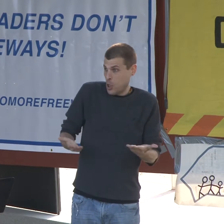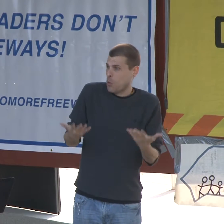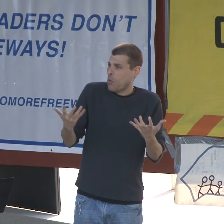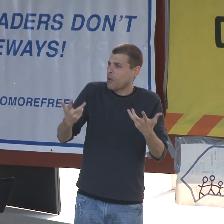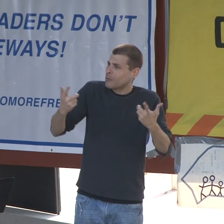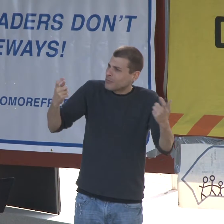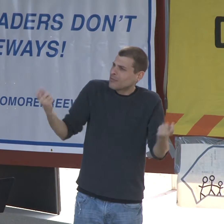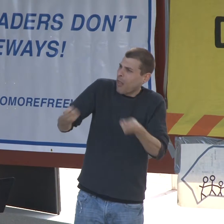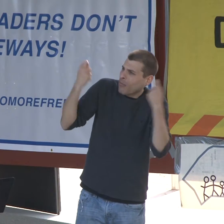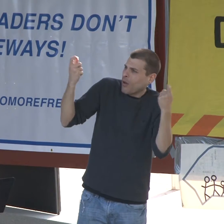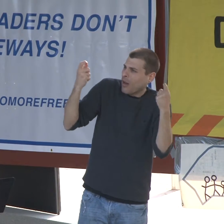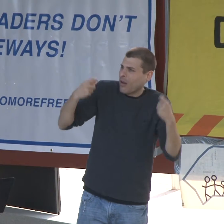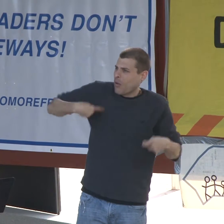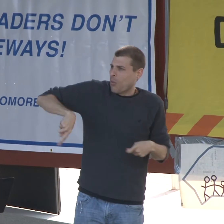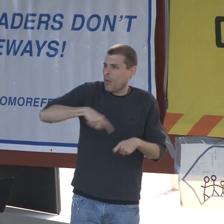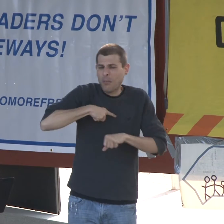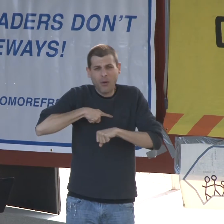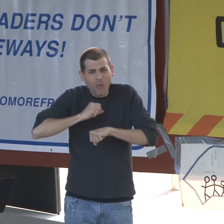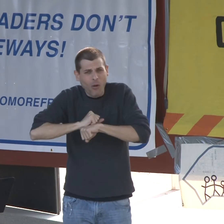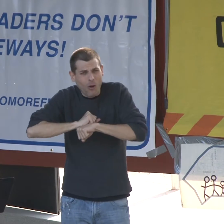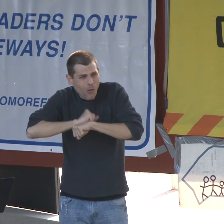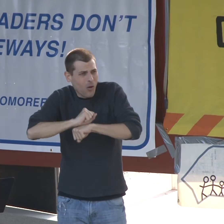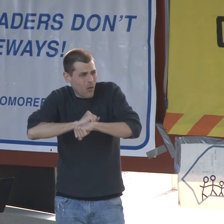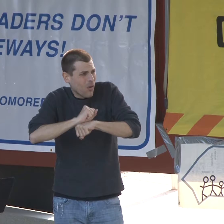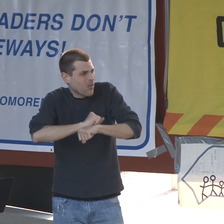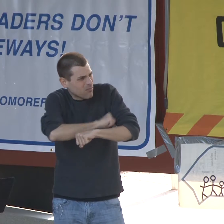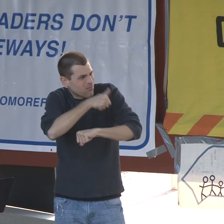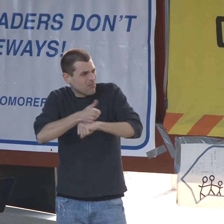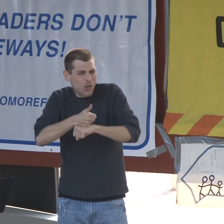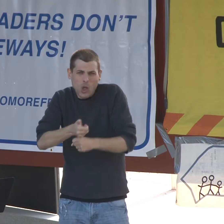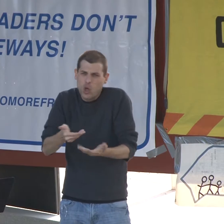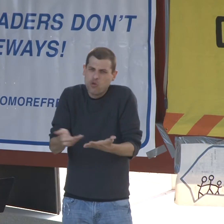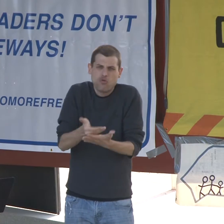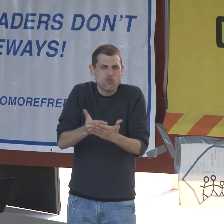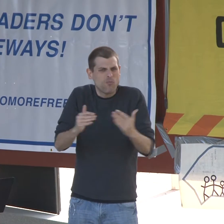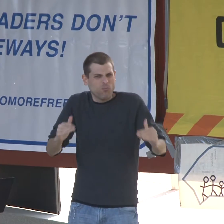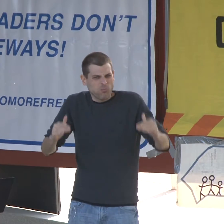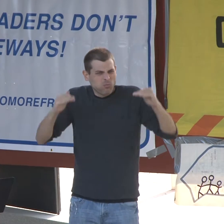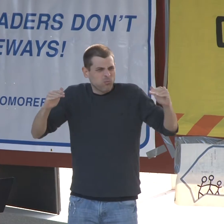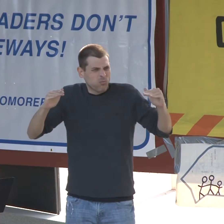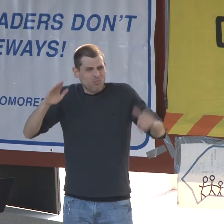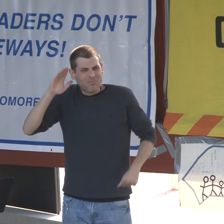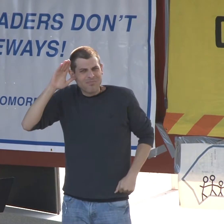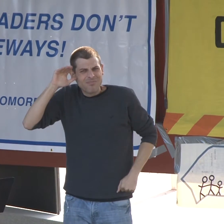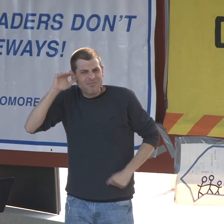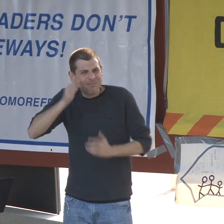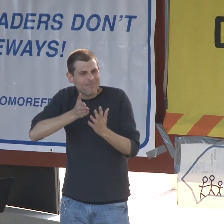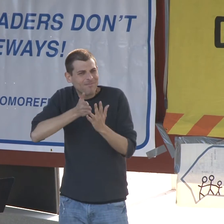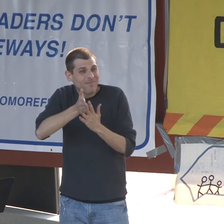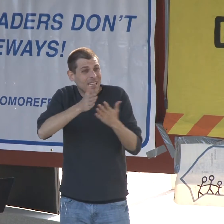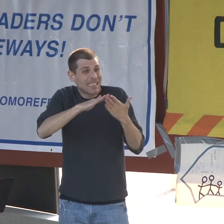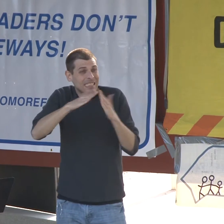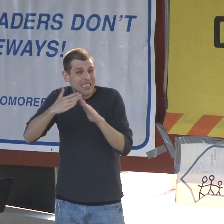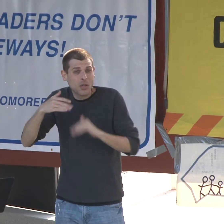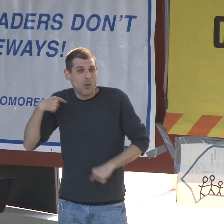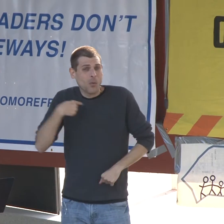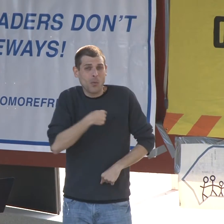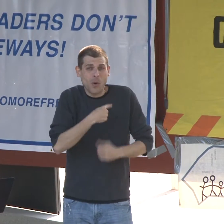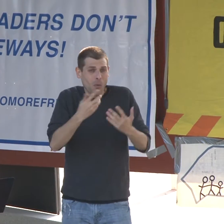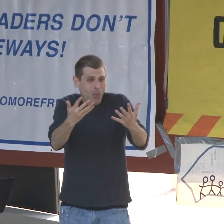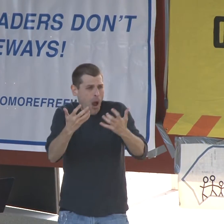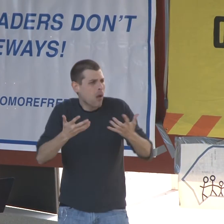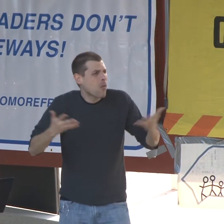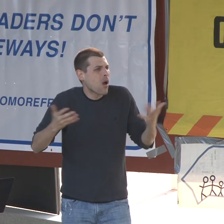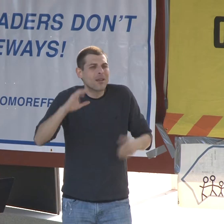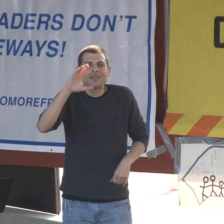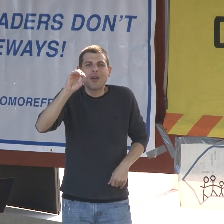our efforts to establish a new moral ground. We're here to celebrate our community resiliency, our commitment to decarbonization, our